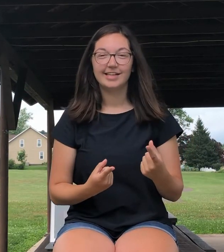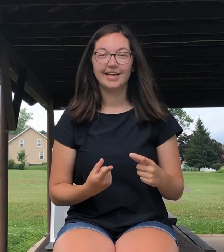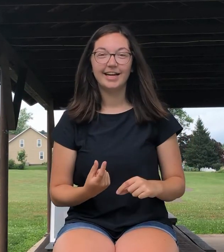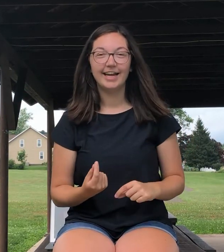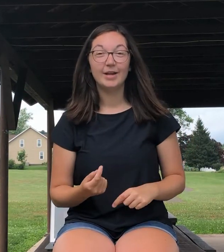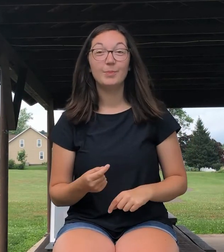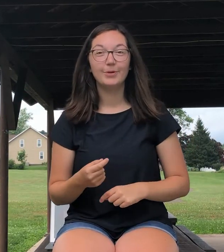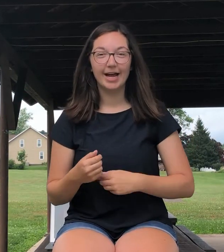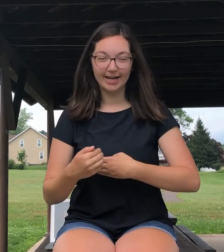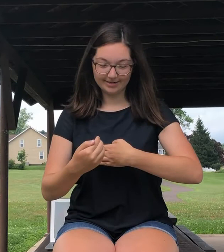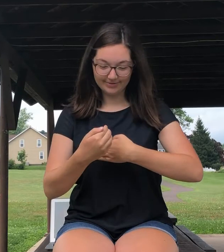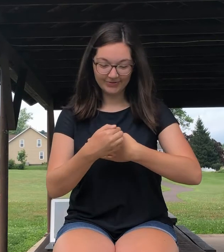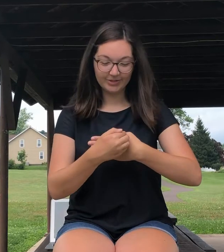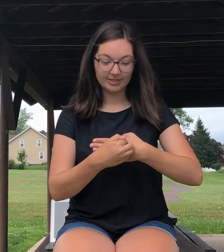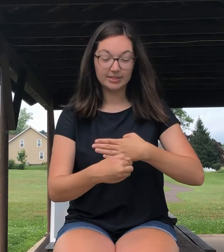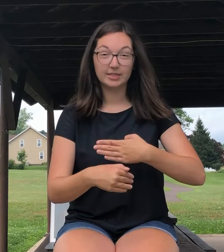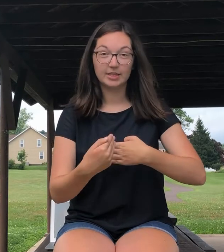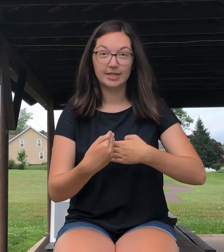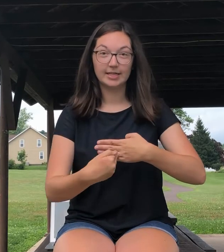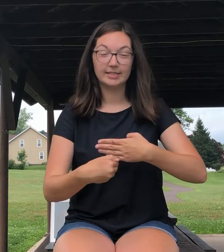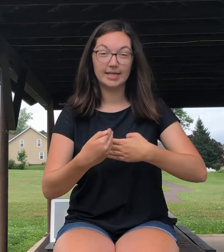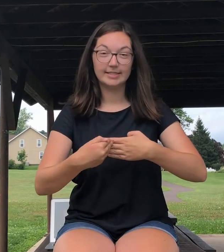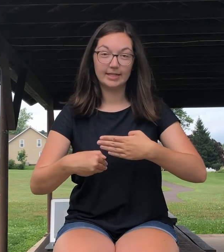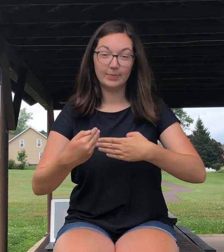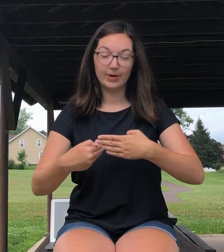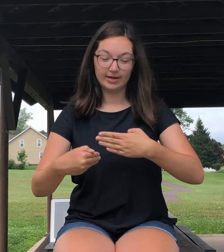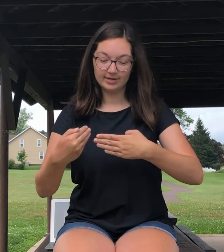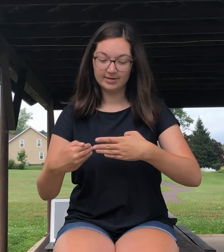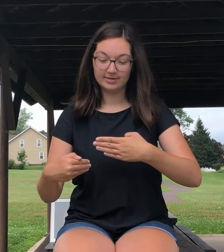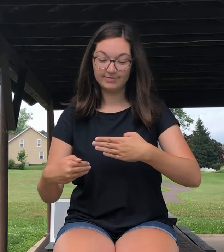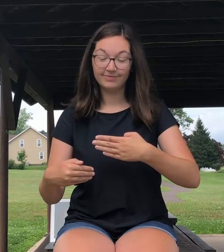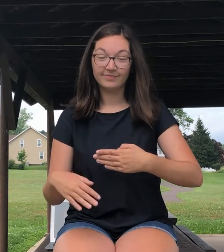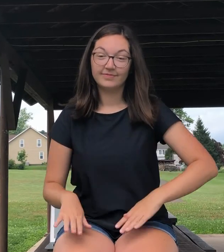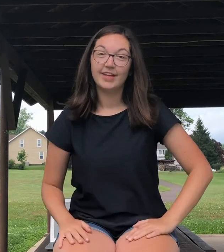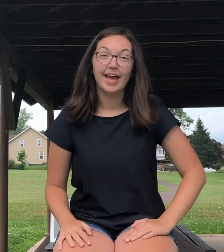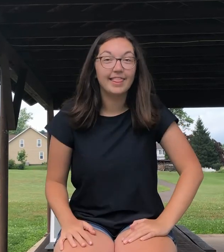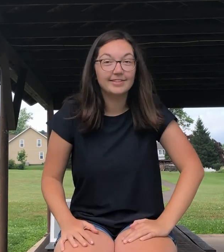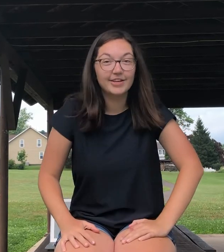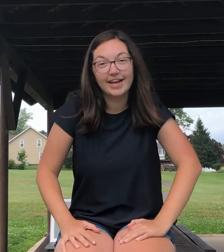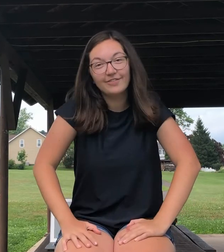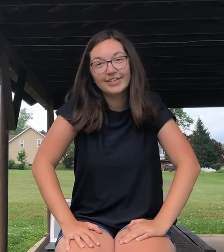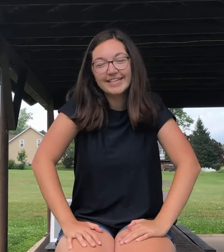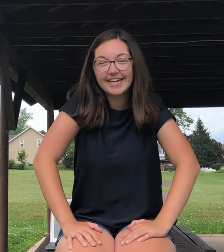And bread, which is, you're like slicing the bread. And that's all I have for today.